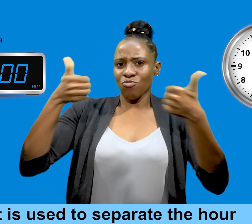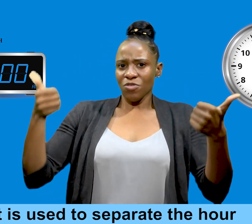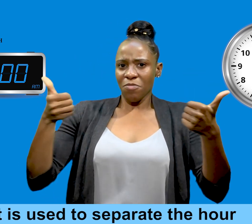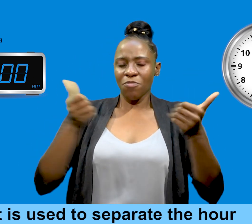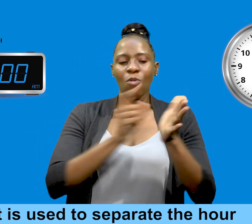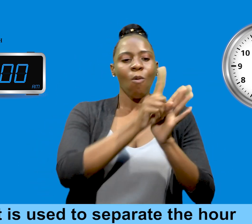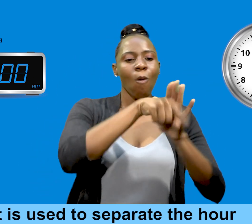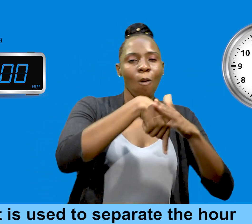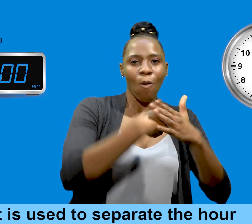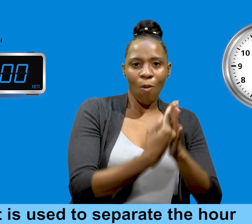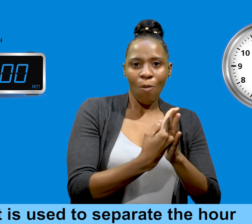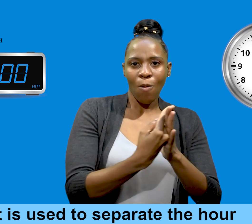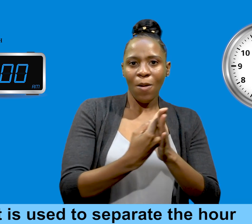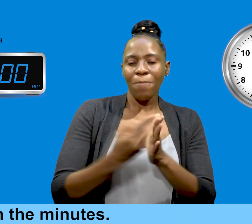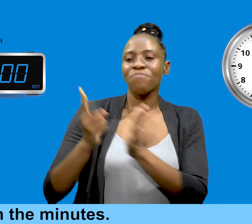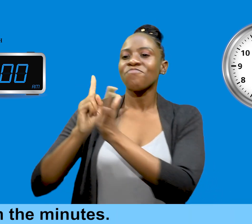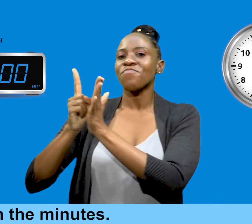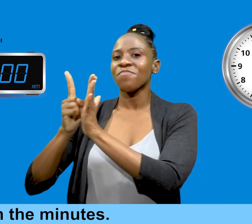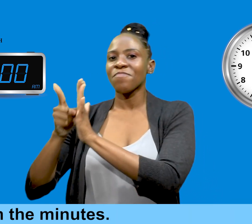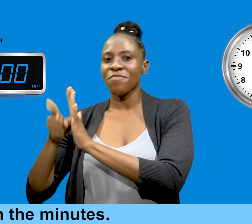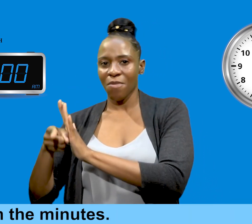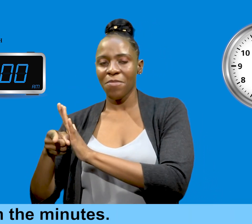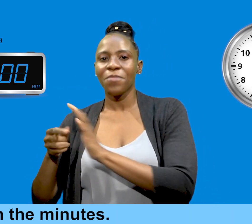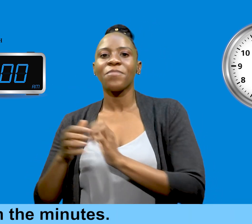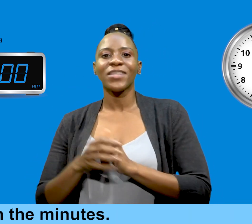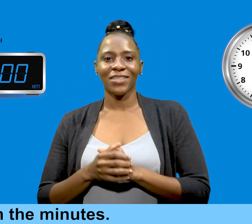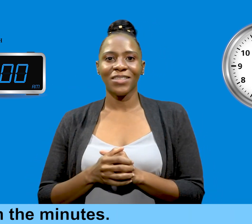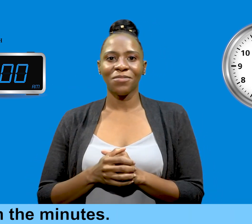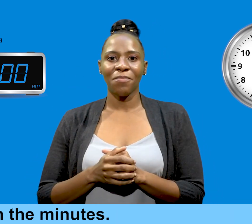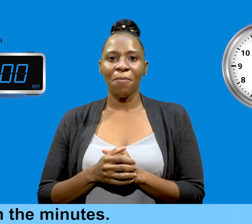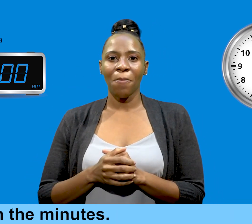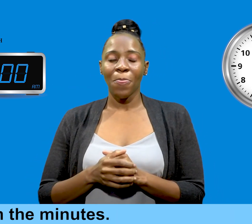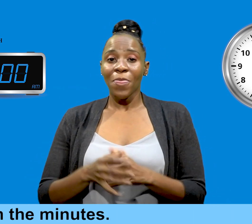That is used to separate the hour from the minutes.